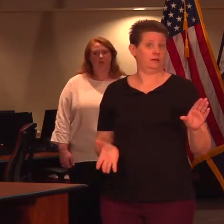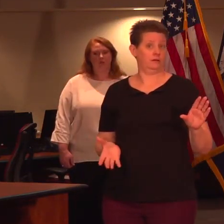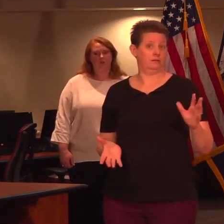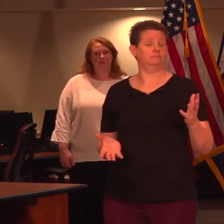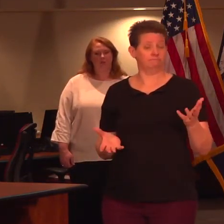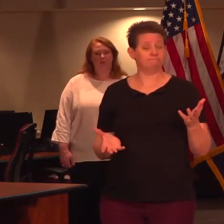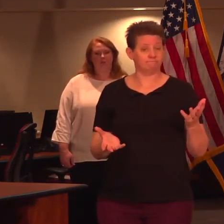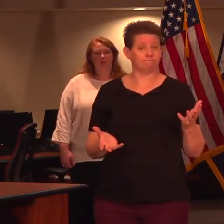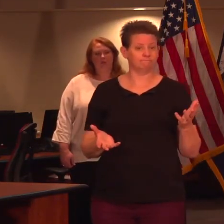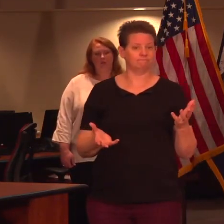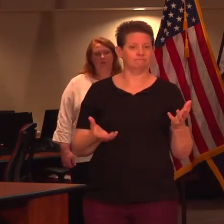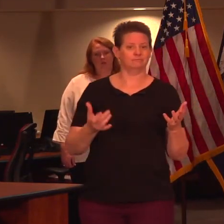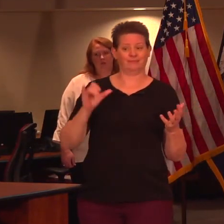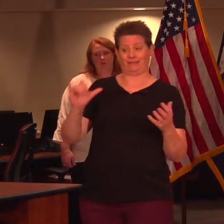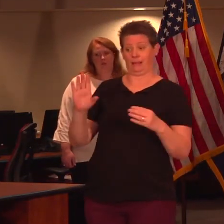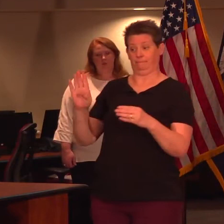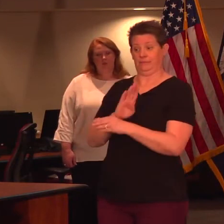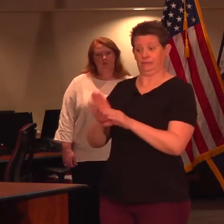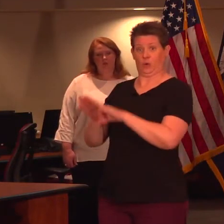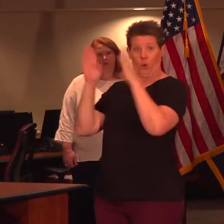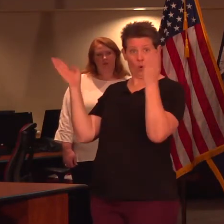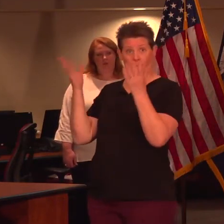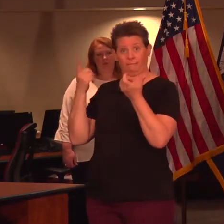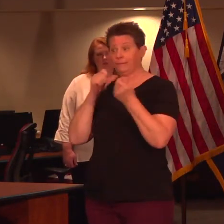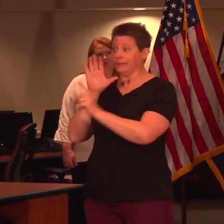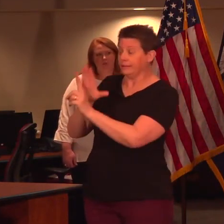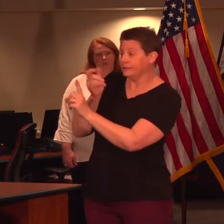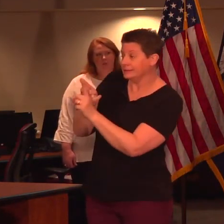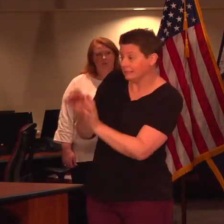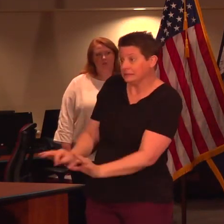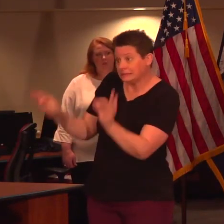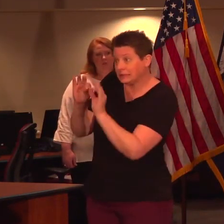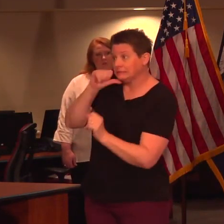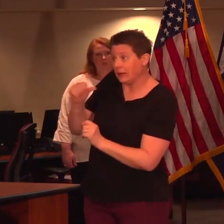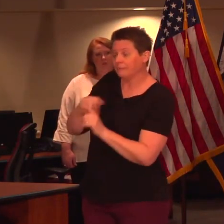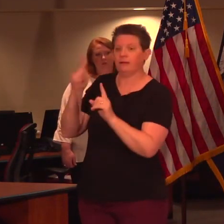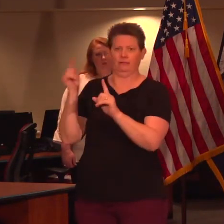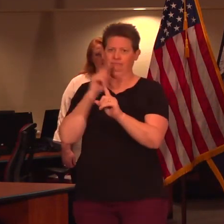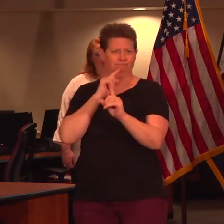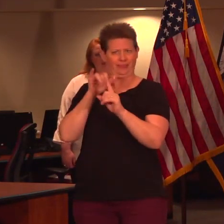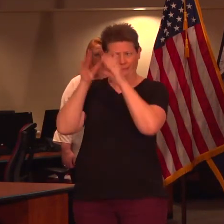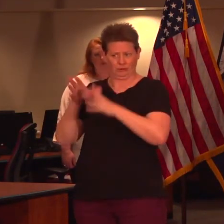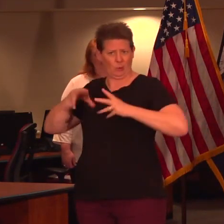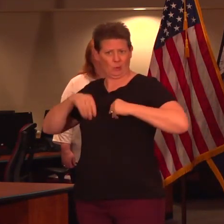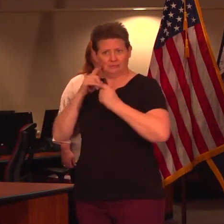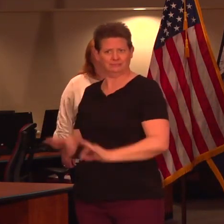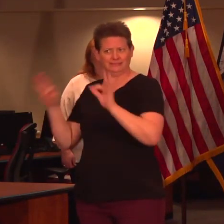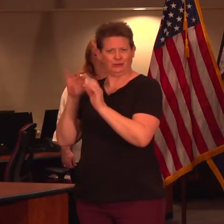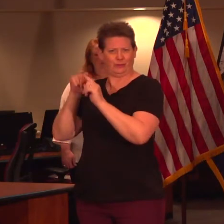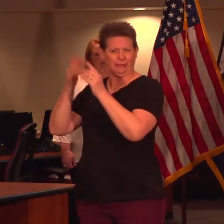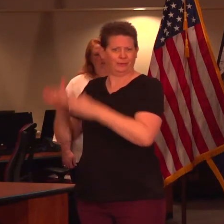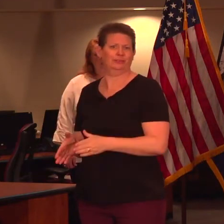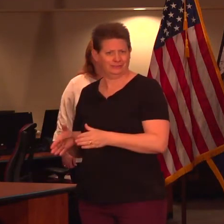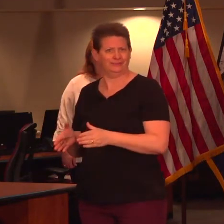that a business that's open may not be essential to you or me, but might be essential, certainly essential to that business owner who